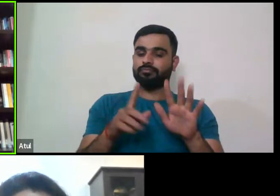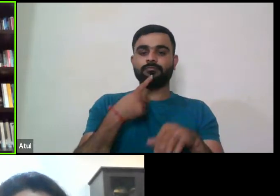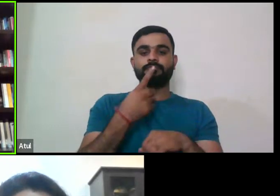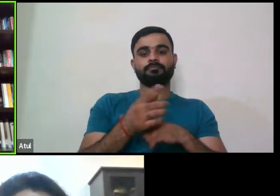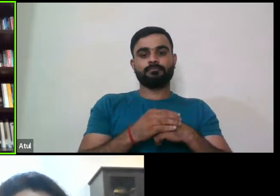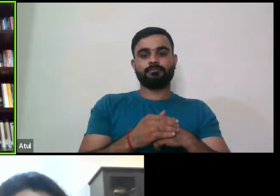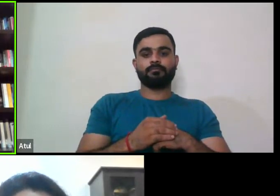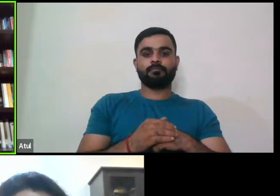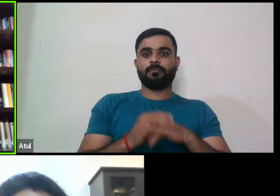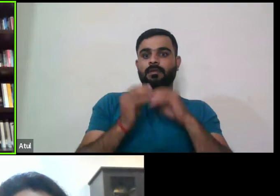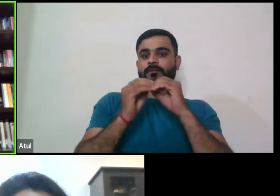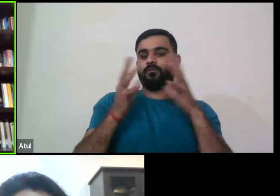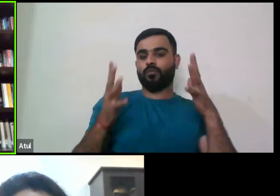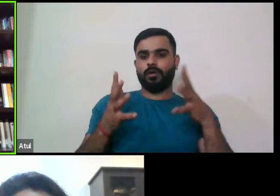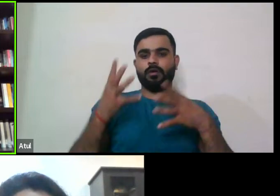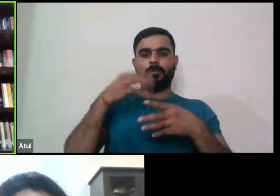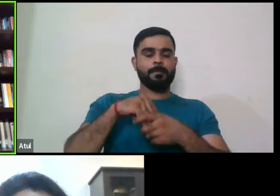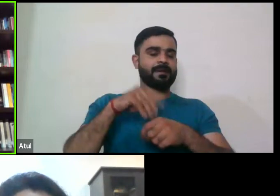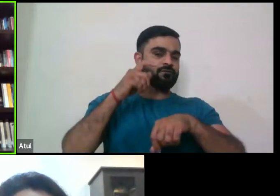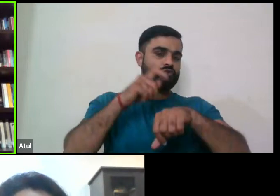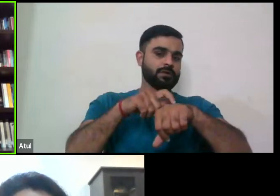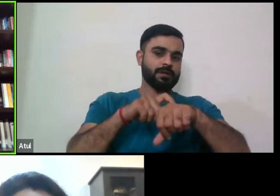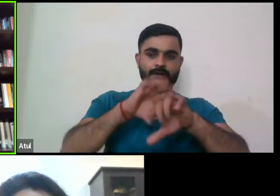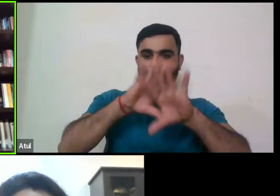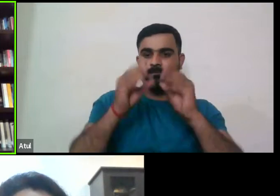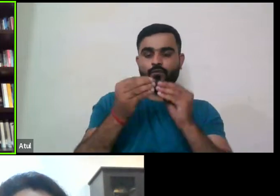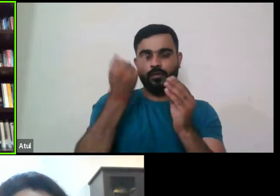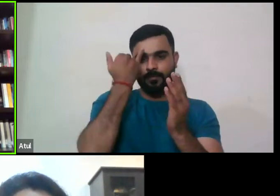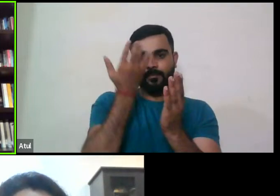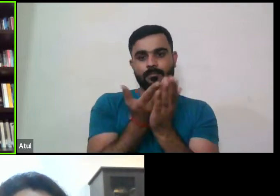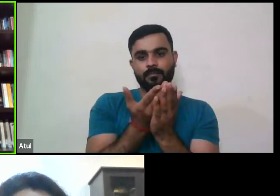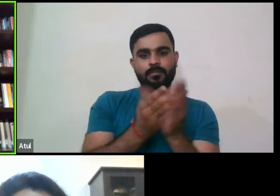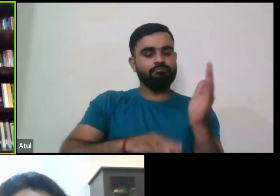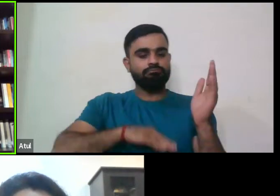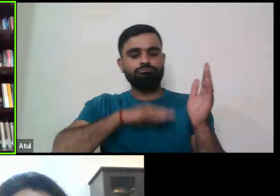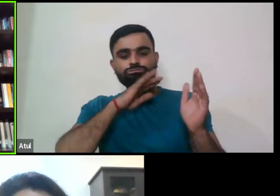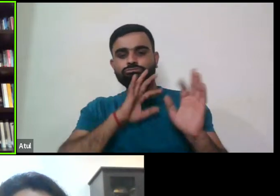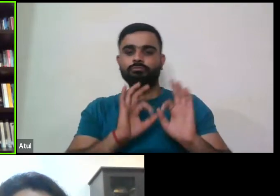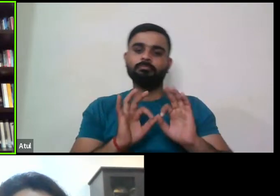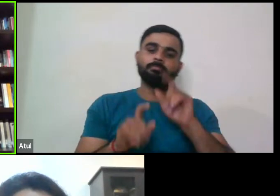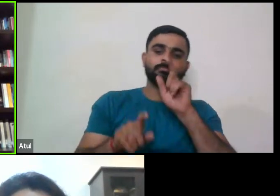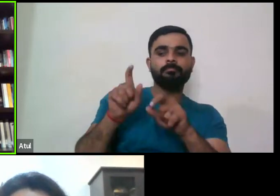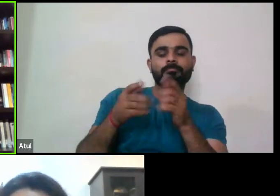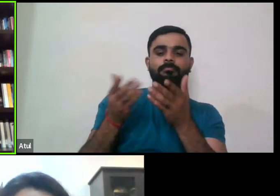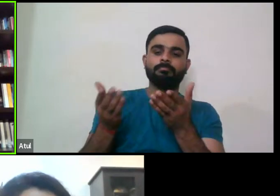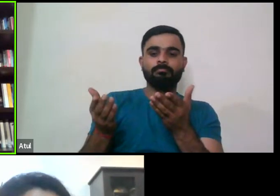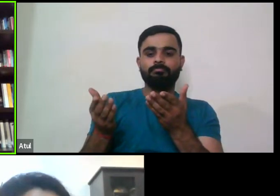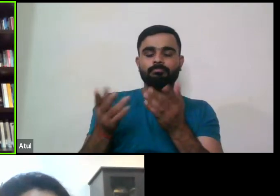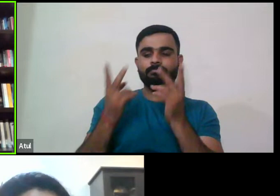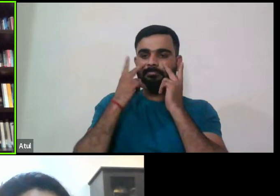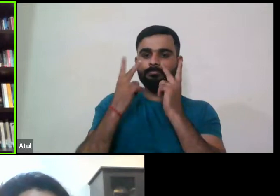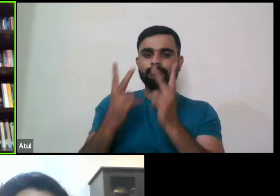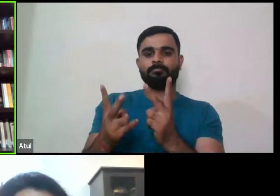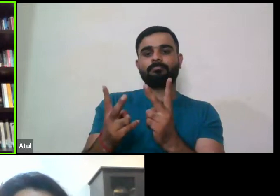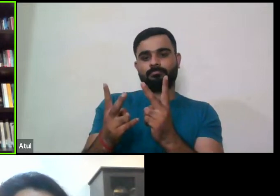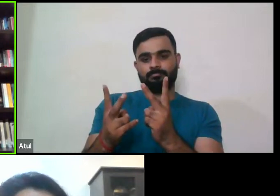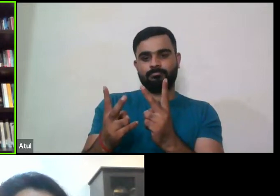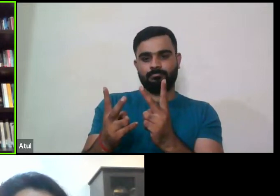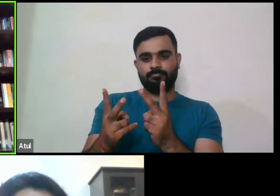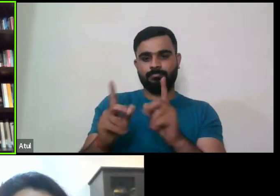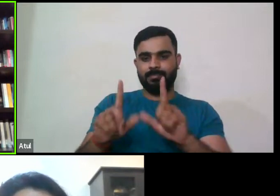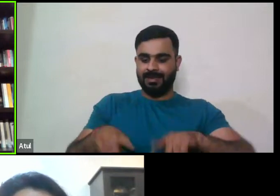was very much of that moment, right? The idea that by 65, people are, this is the, they're looking at the